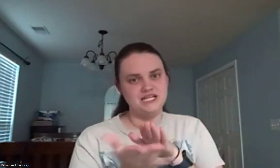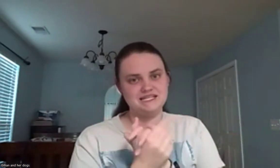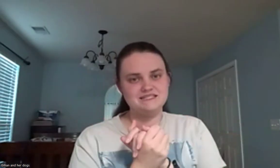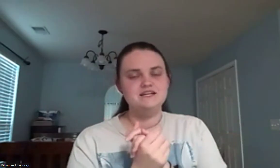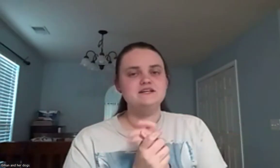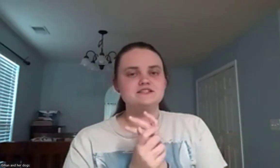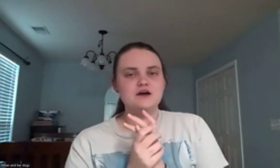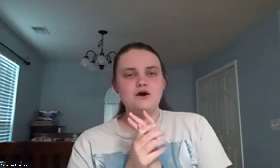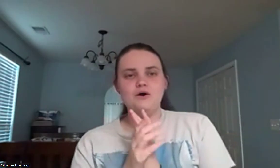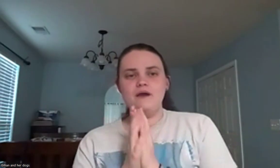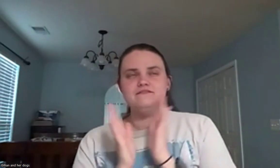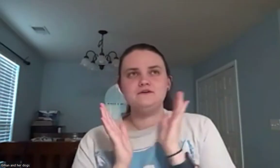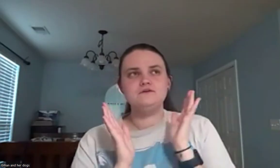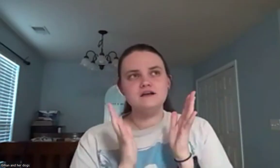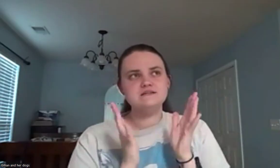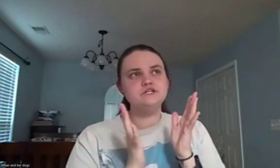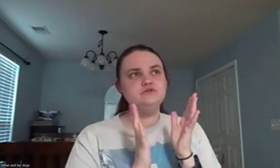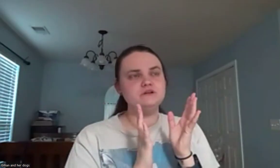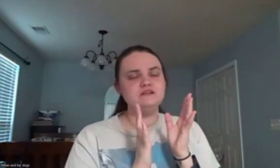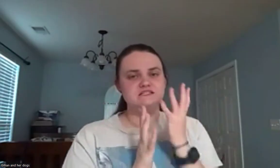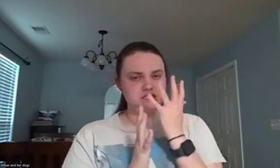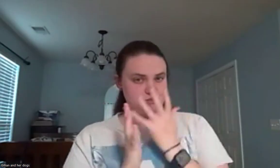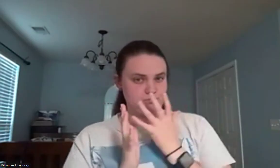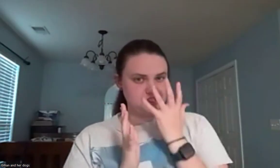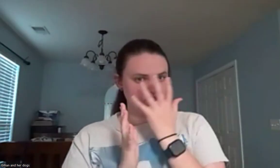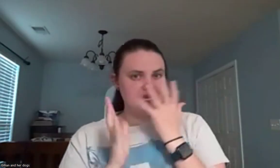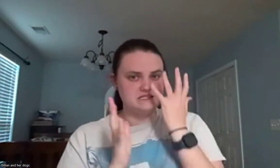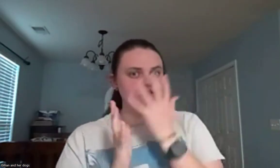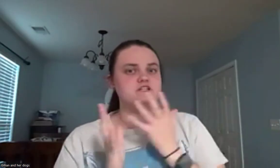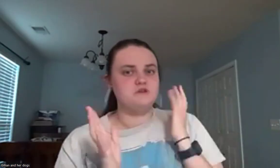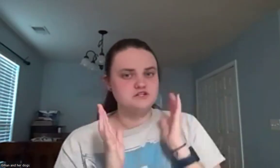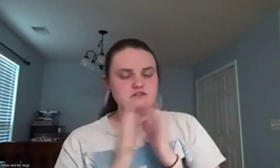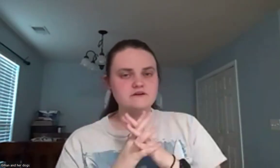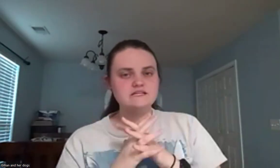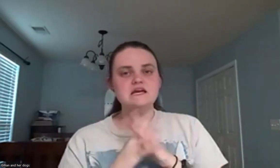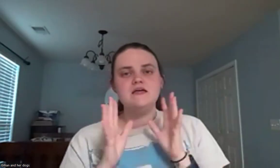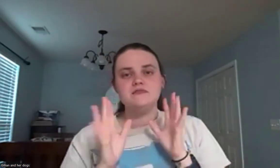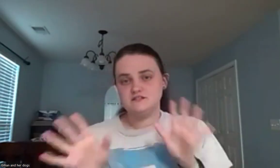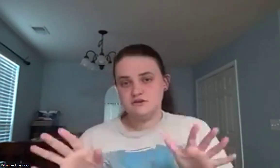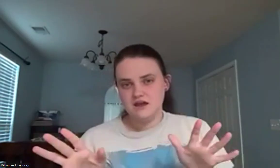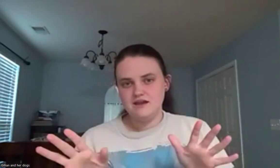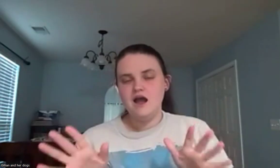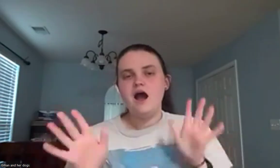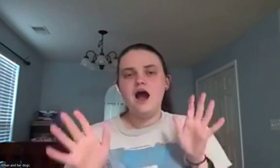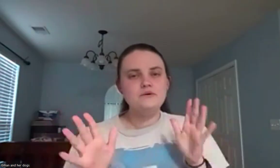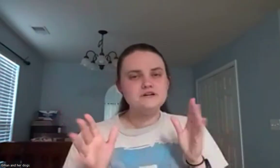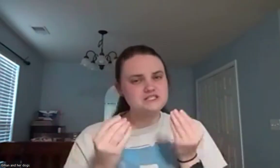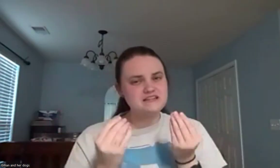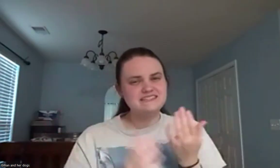it. So if you're not someone who really is expression, like has a lot of expression on their face, that's okay. I always just like to say, just